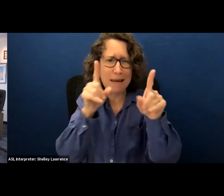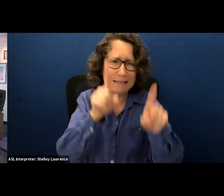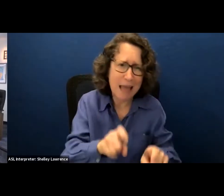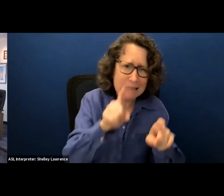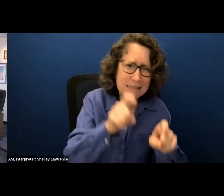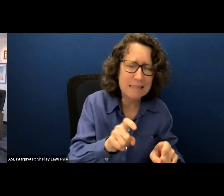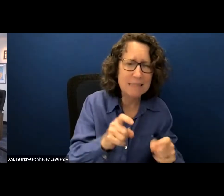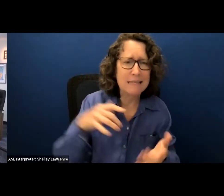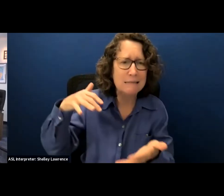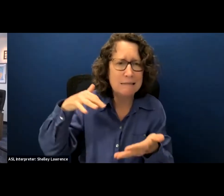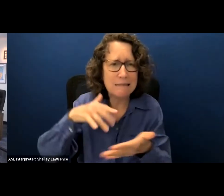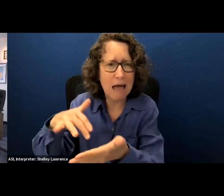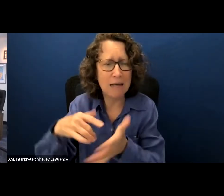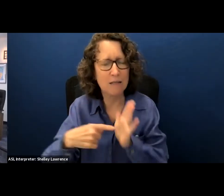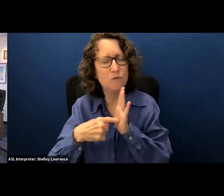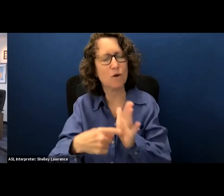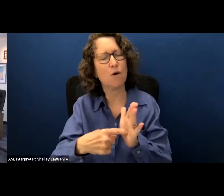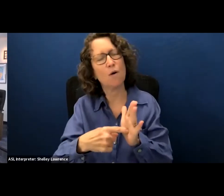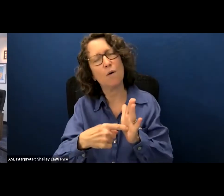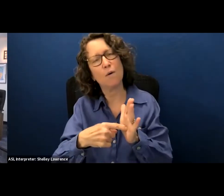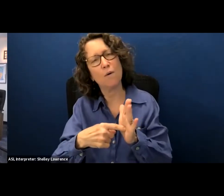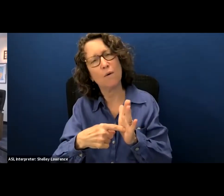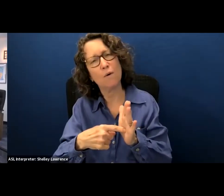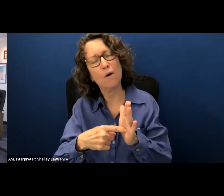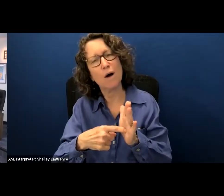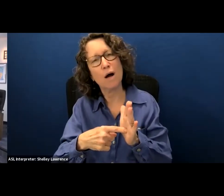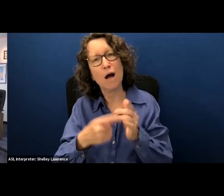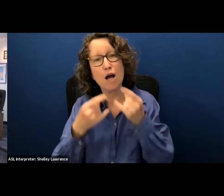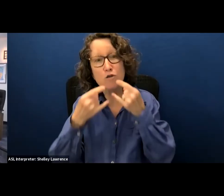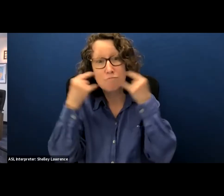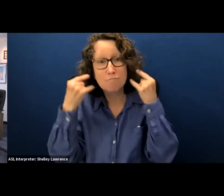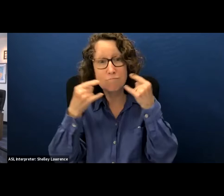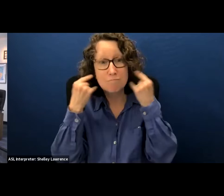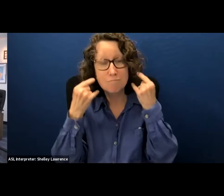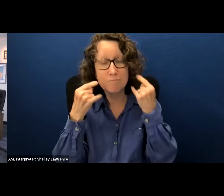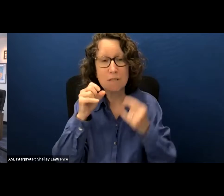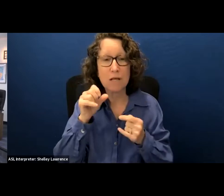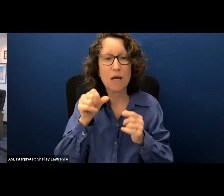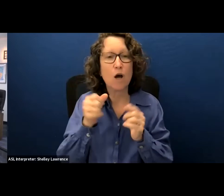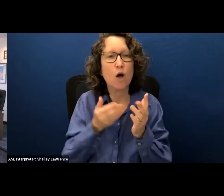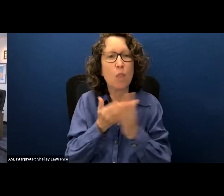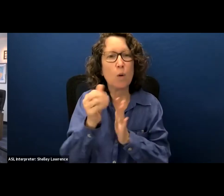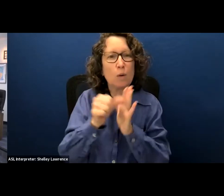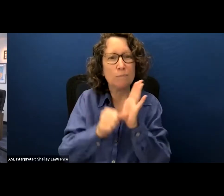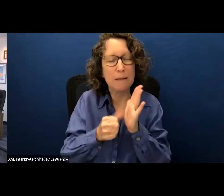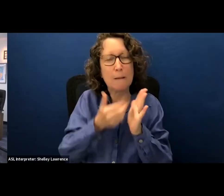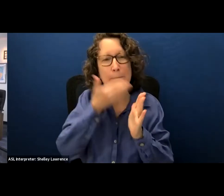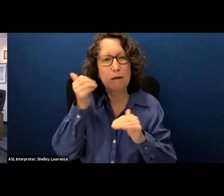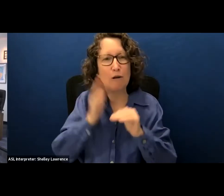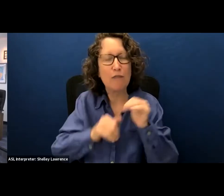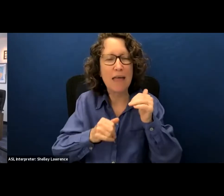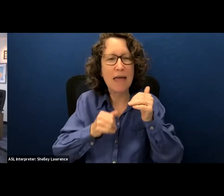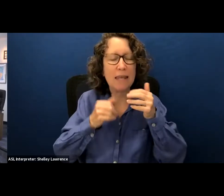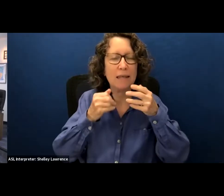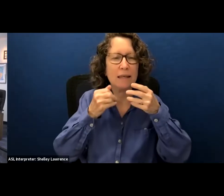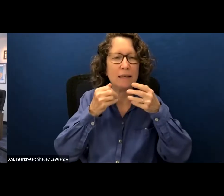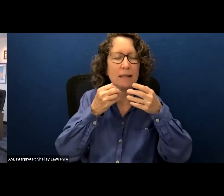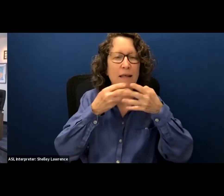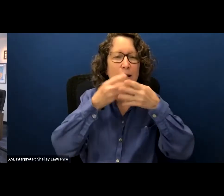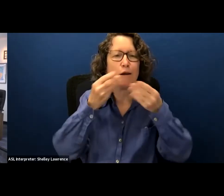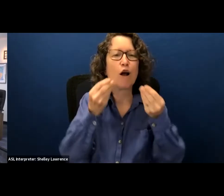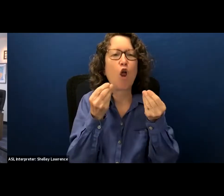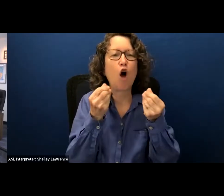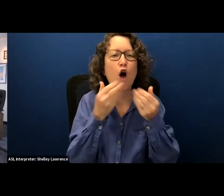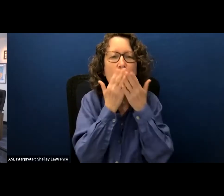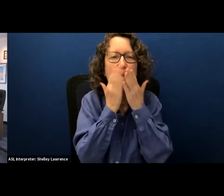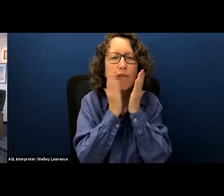tests, and studies showing that surgical masks actually have better filtration than cloth masks. However,